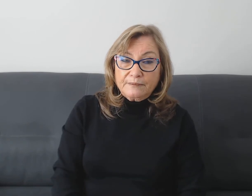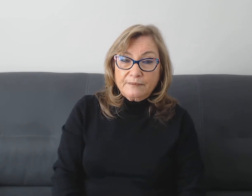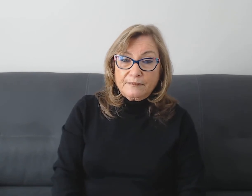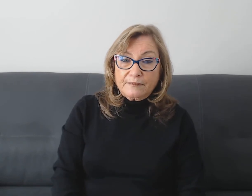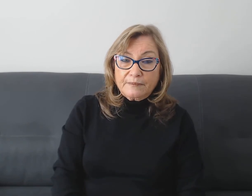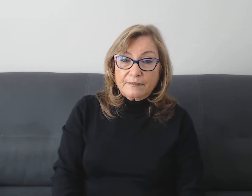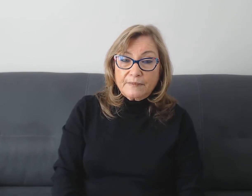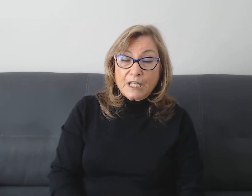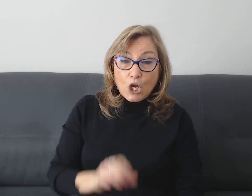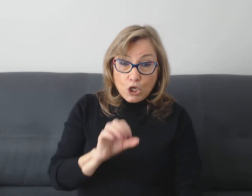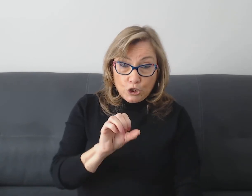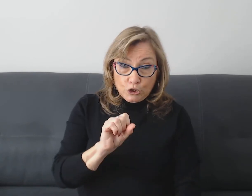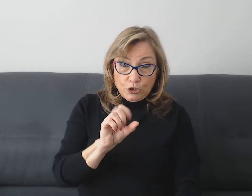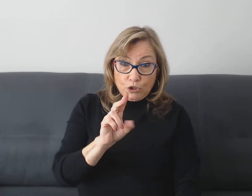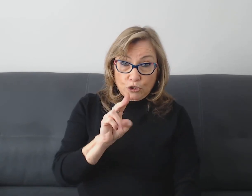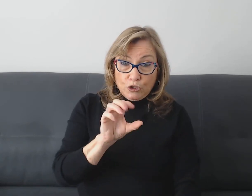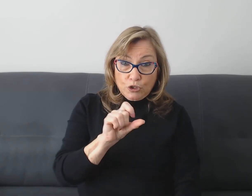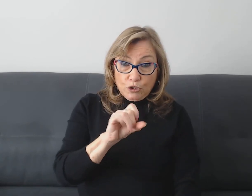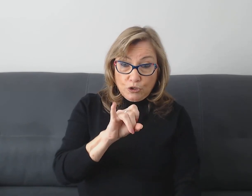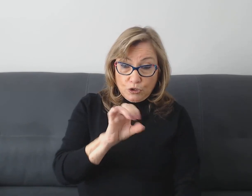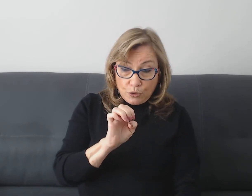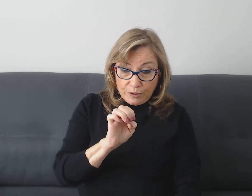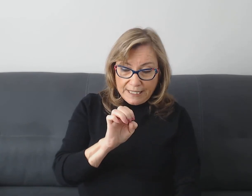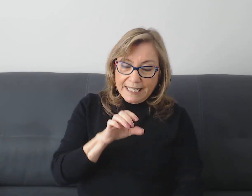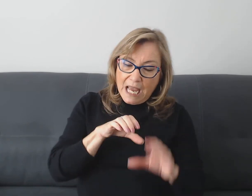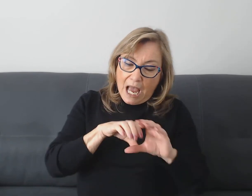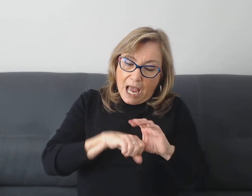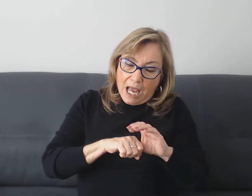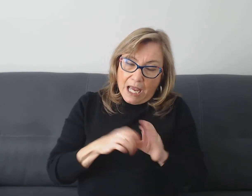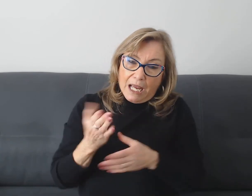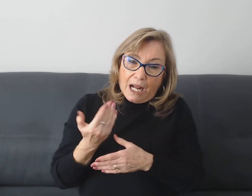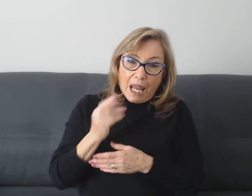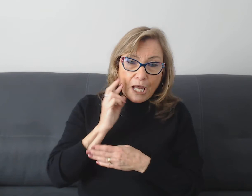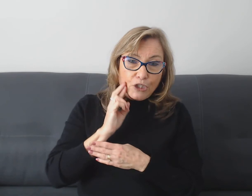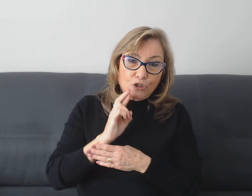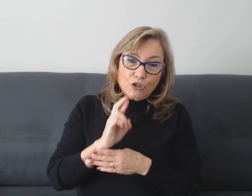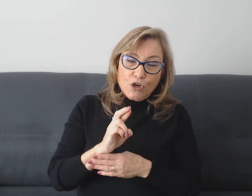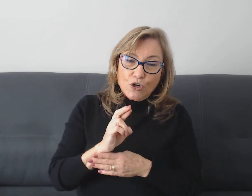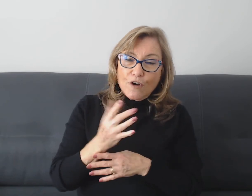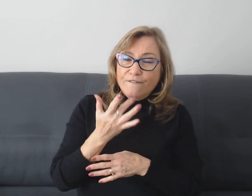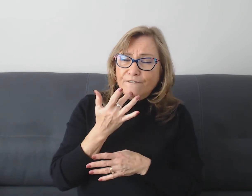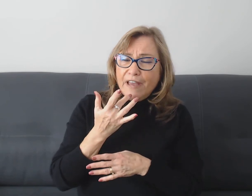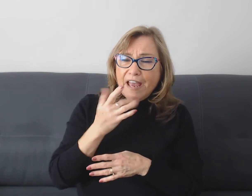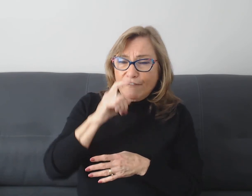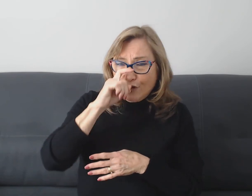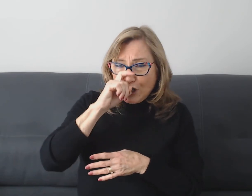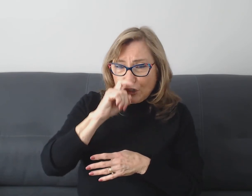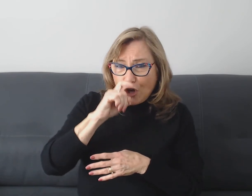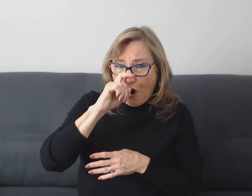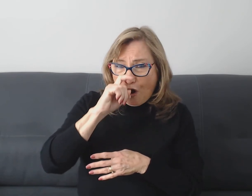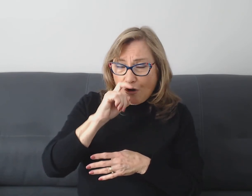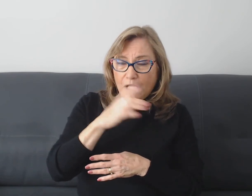Susie clutched her favorite doll and held it closely.